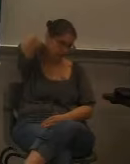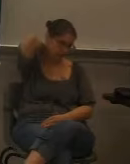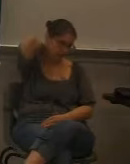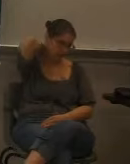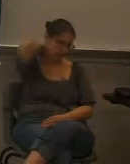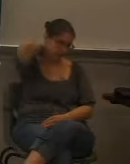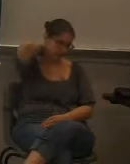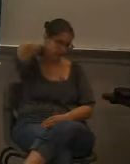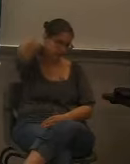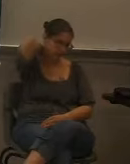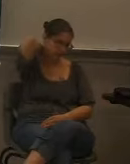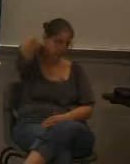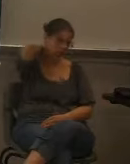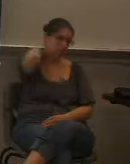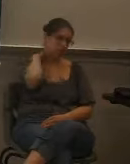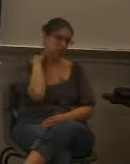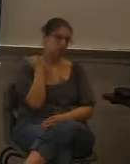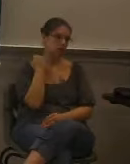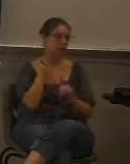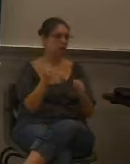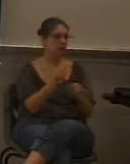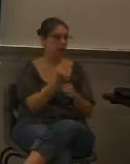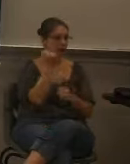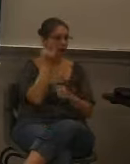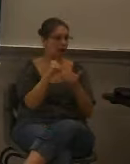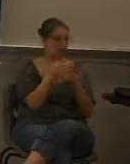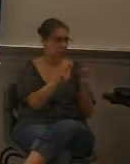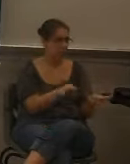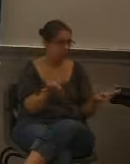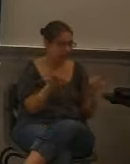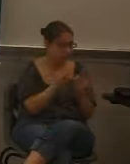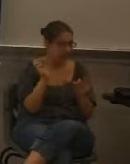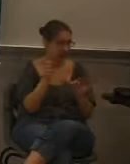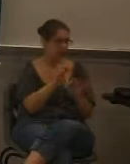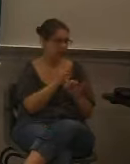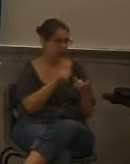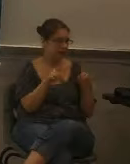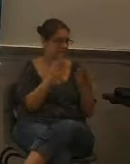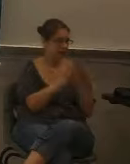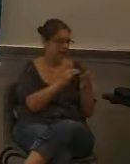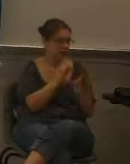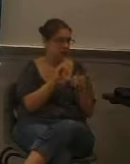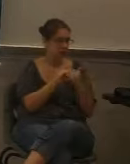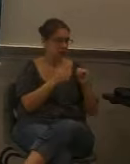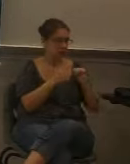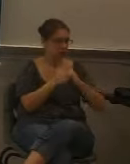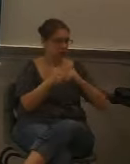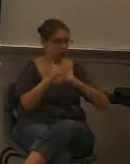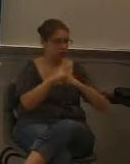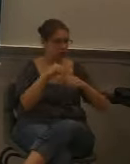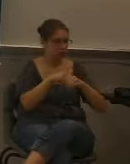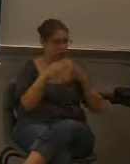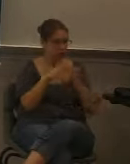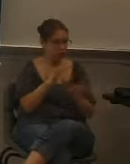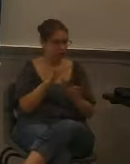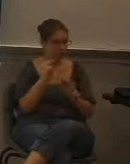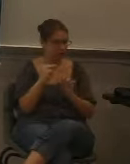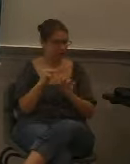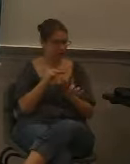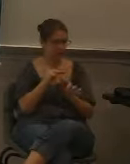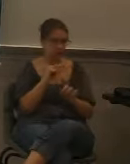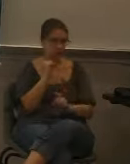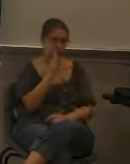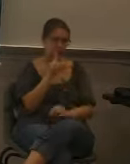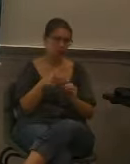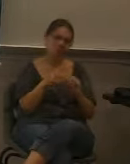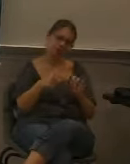important these different drivers are in these systems and how it's structured in a general sense, rather than just talking